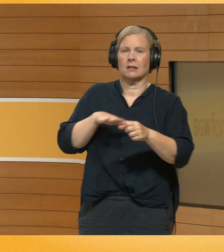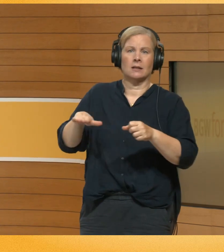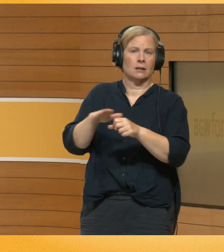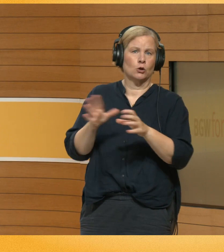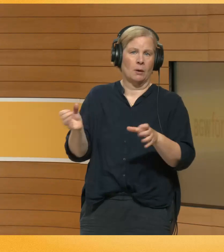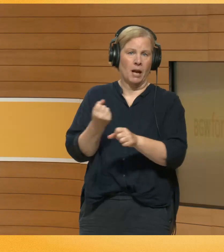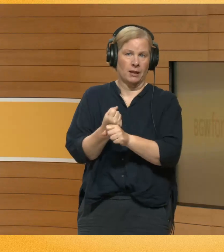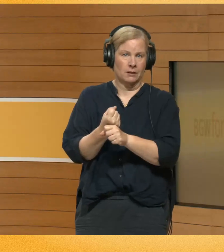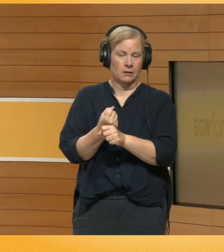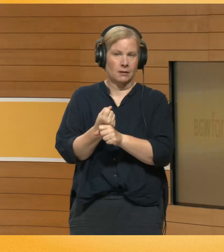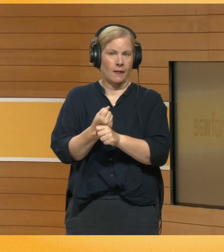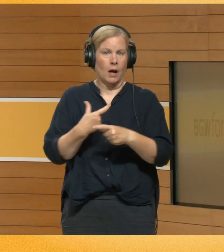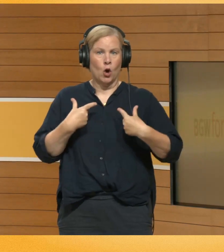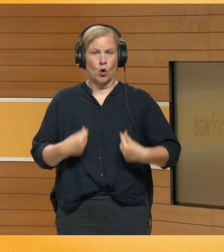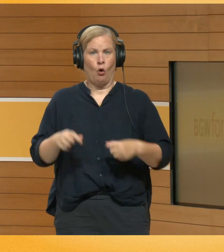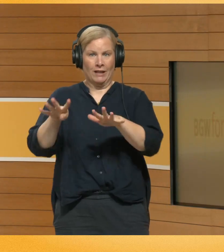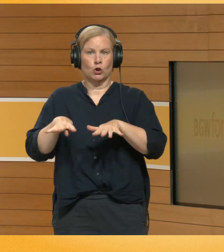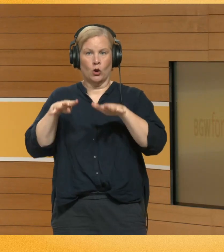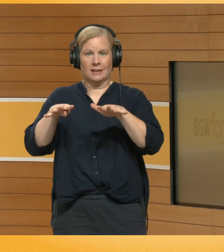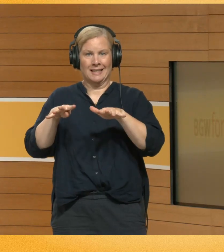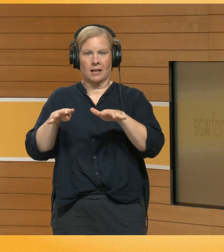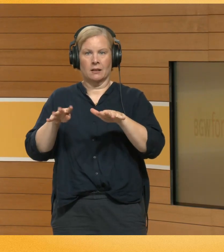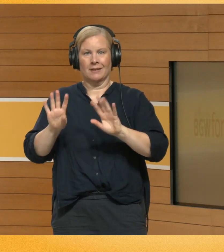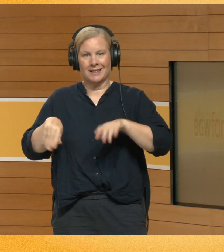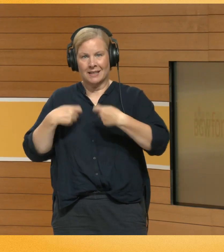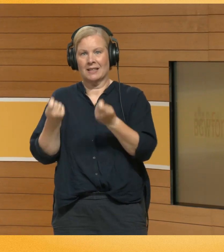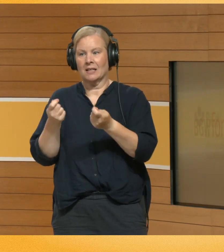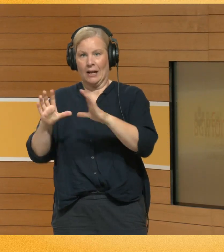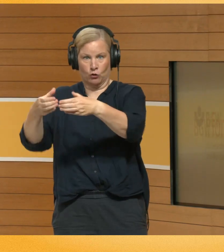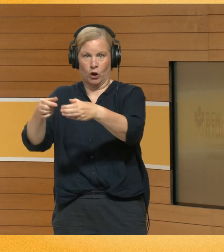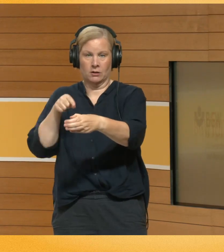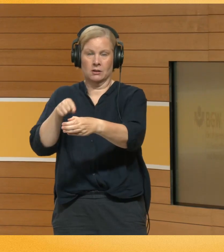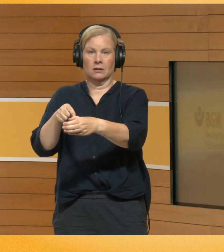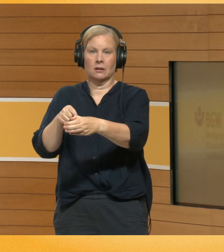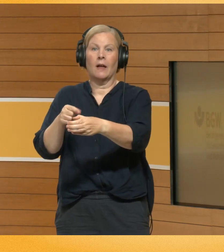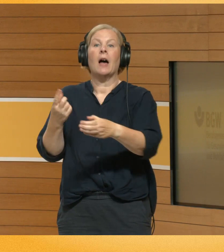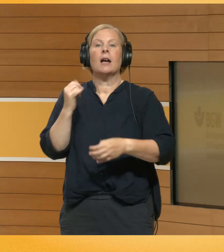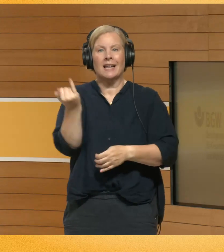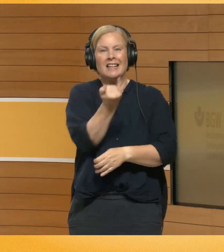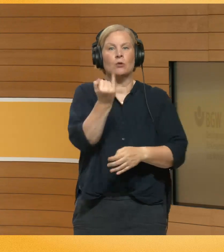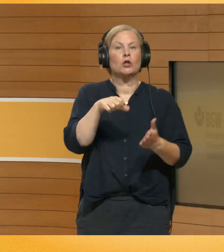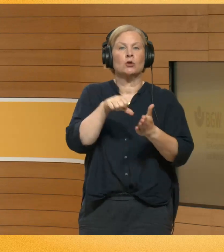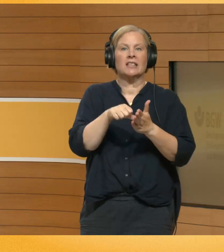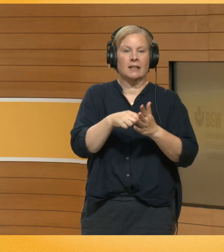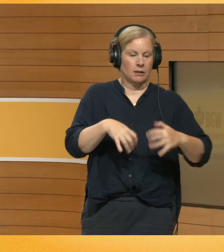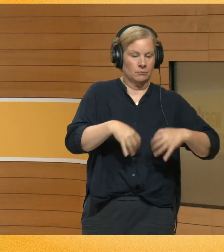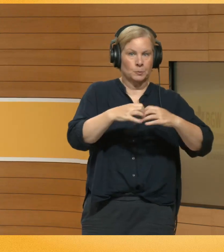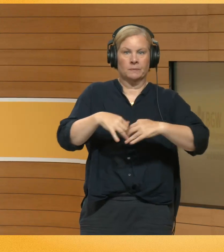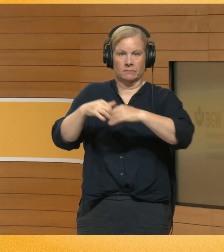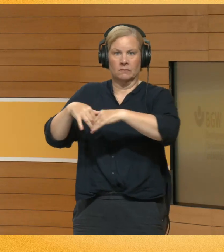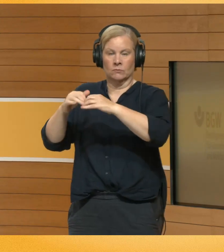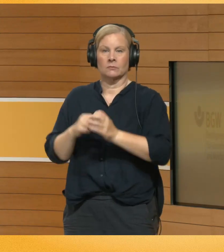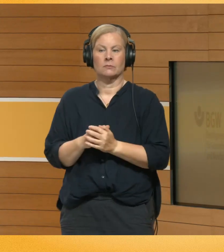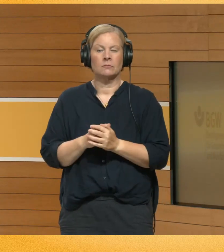also setting up isolation center, which took inspiration from Ebola, because then there was